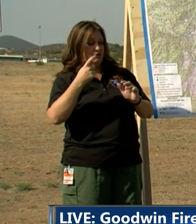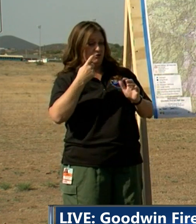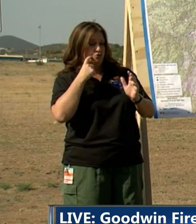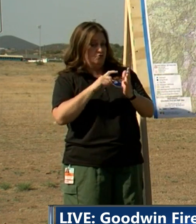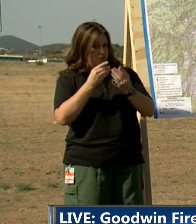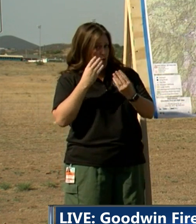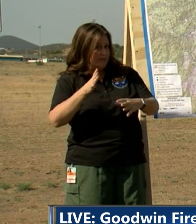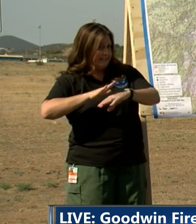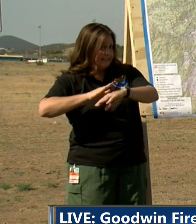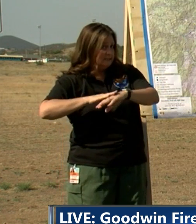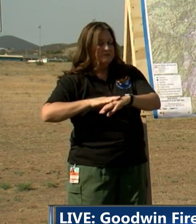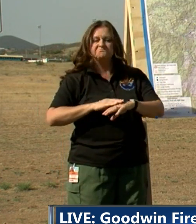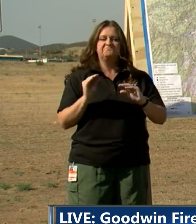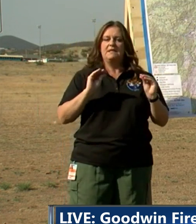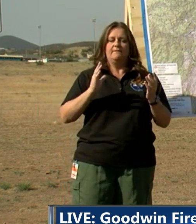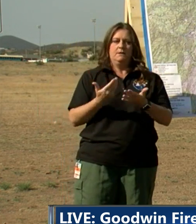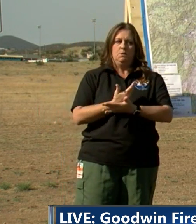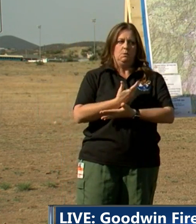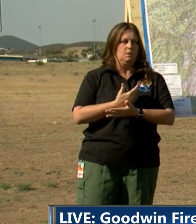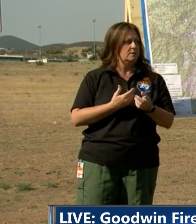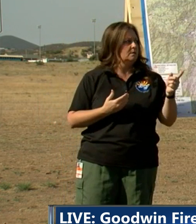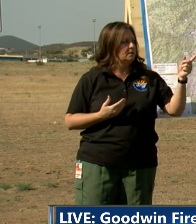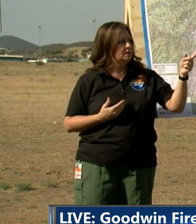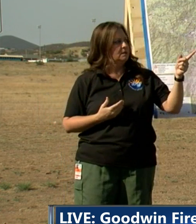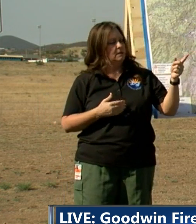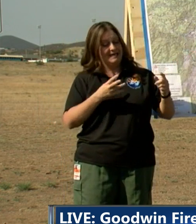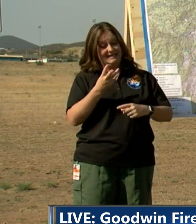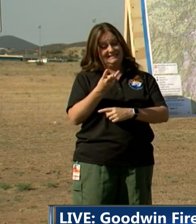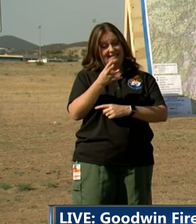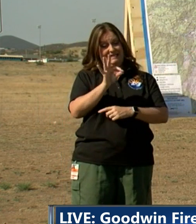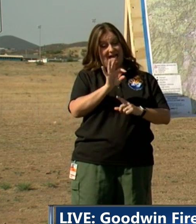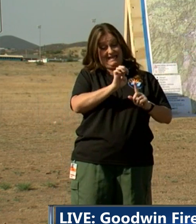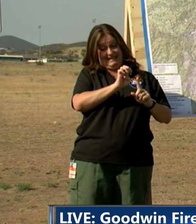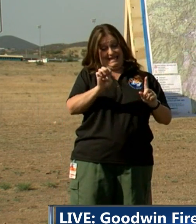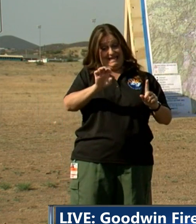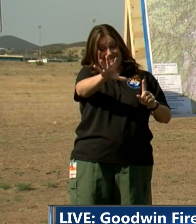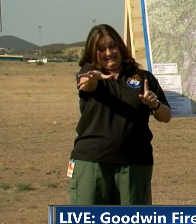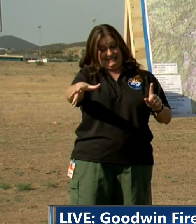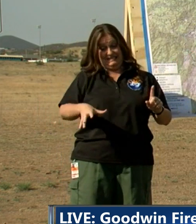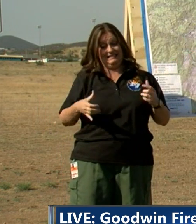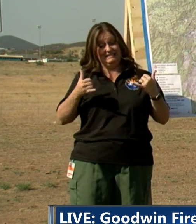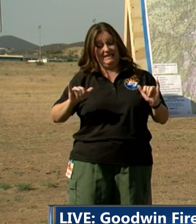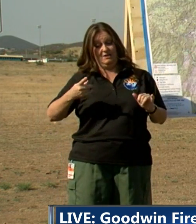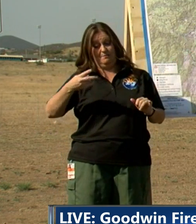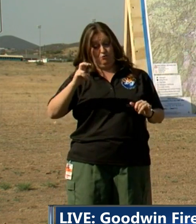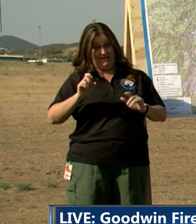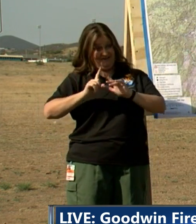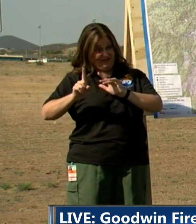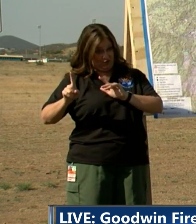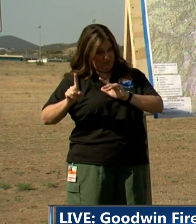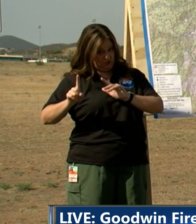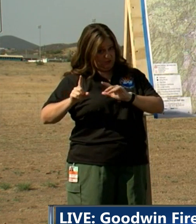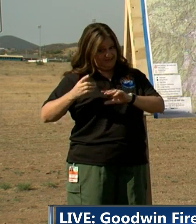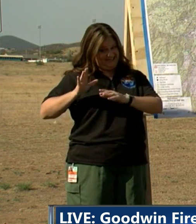new. Is the east side of 69 and Dewey still on pre-evacuation? Yes.